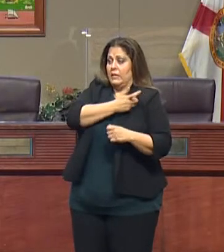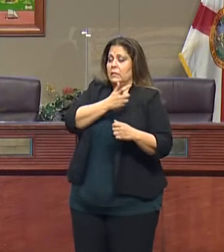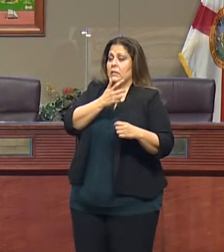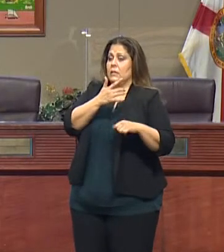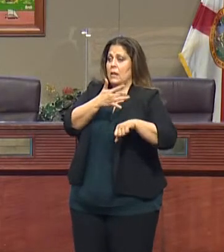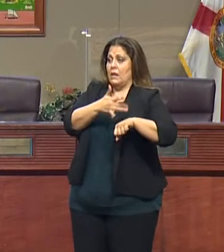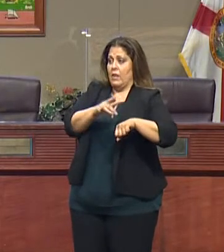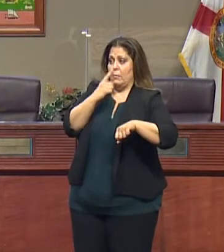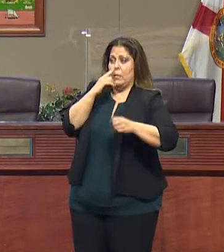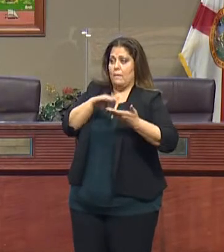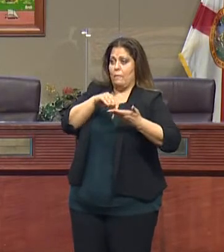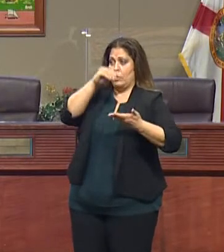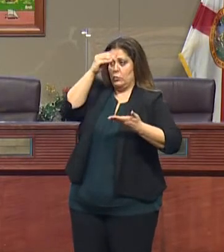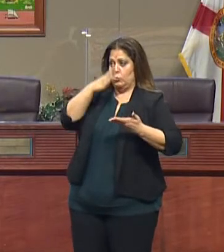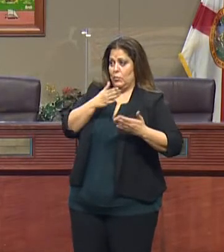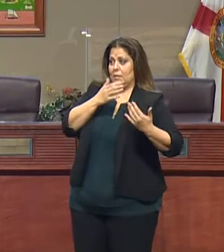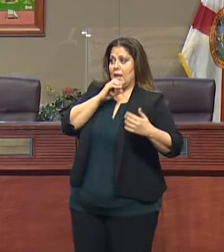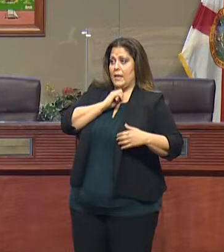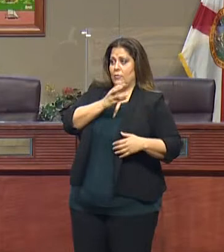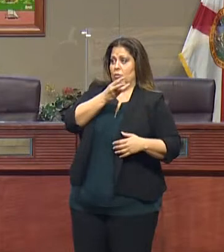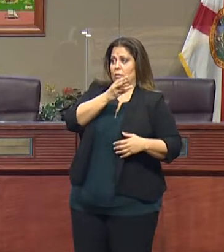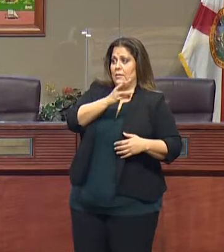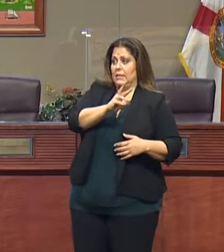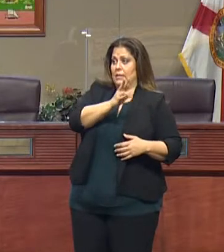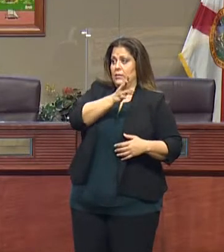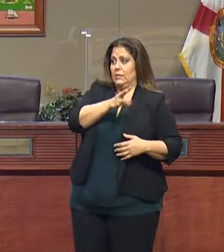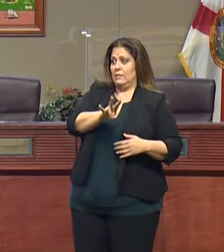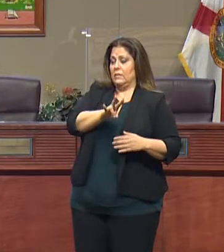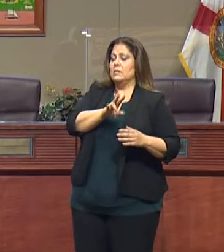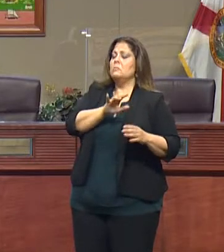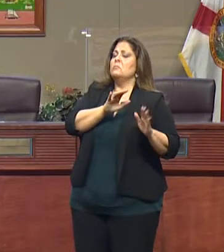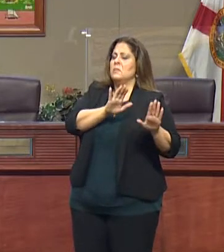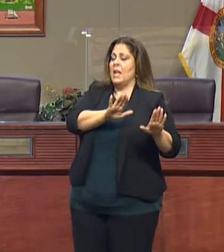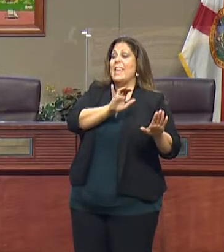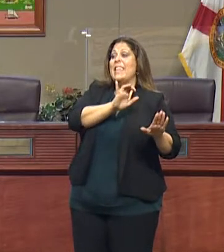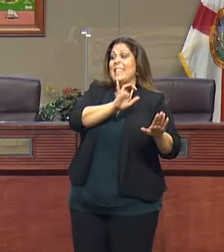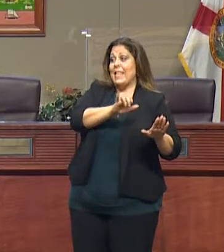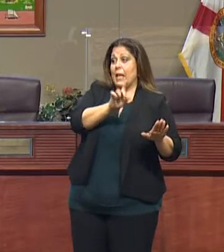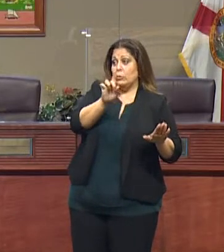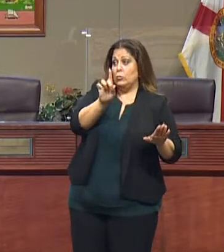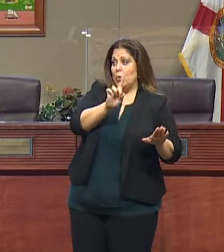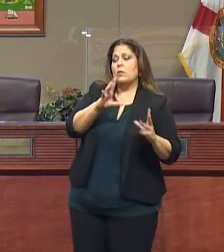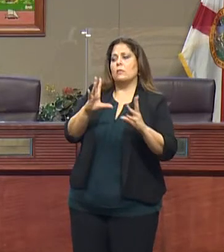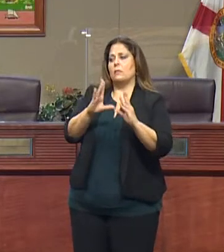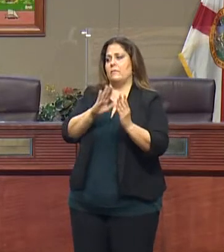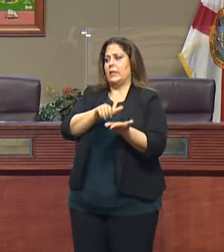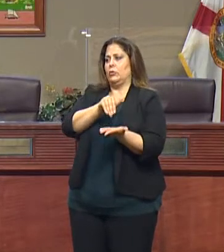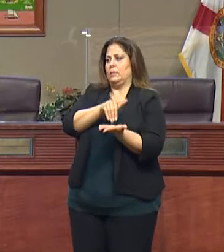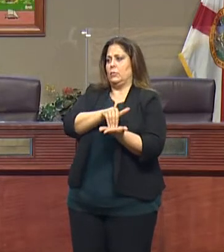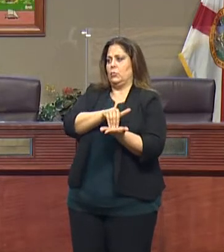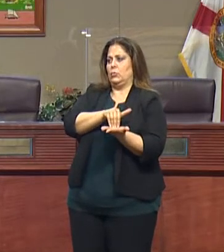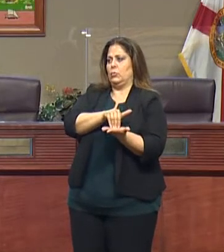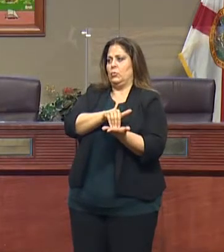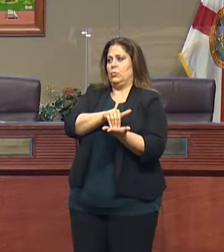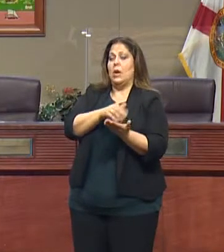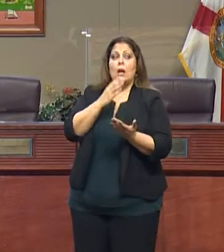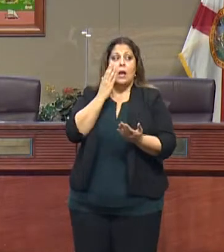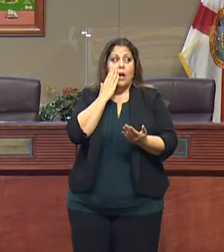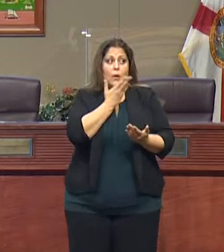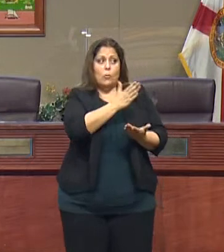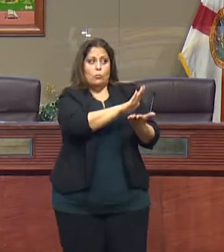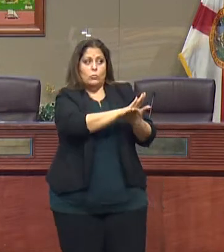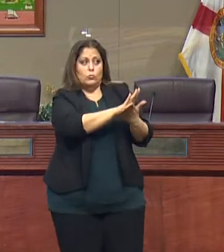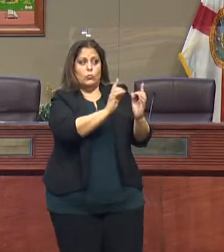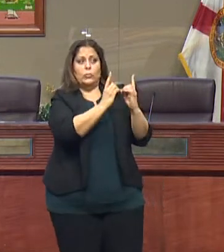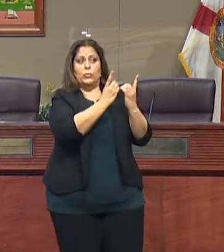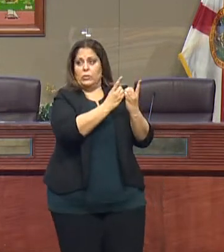for students who are 16 and 17, again, we're doing that at the convention center, and I know the school district is working